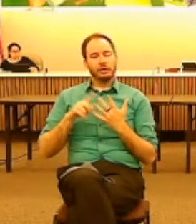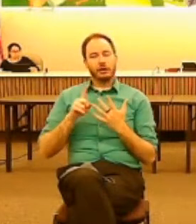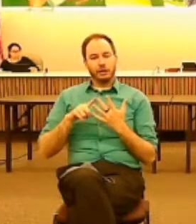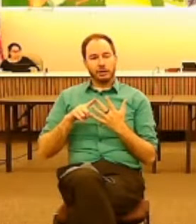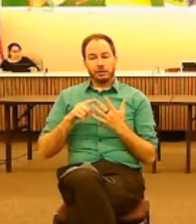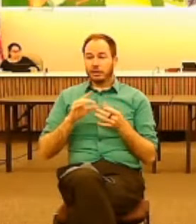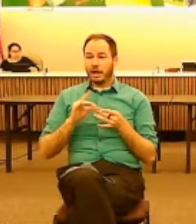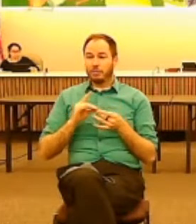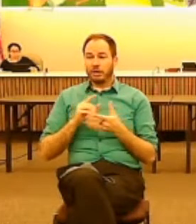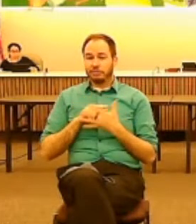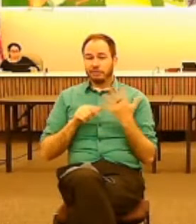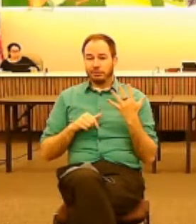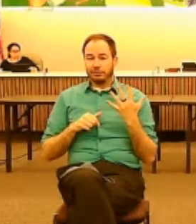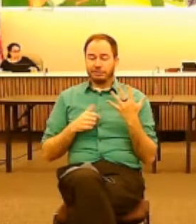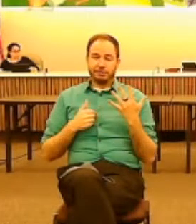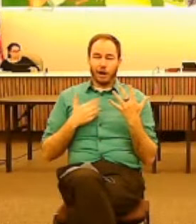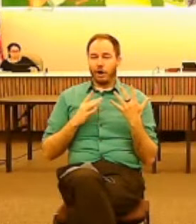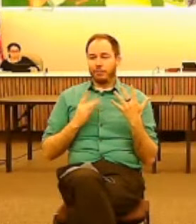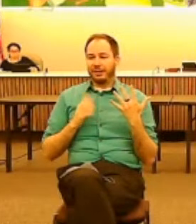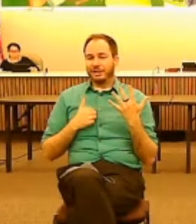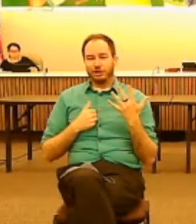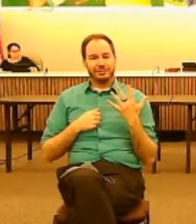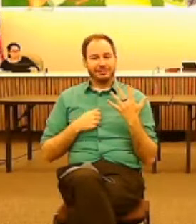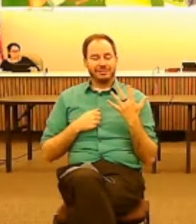Any comments besides my own?